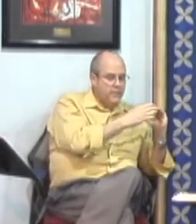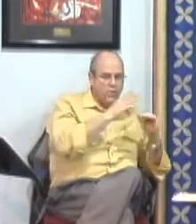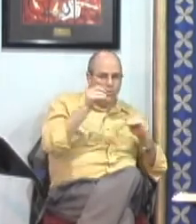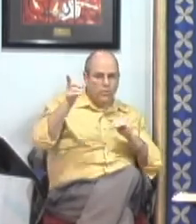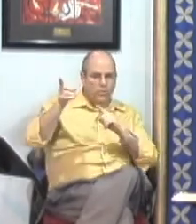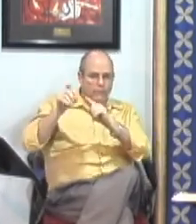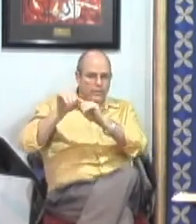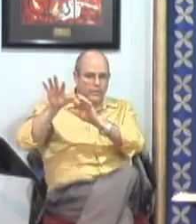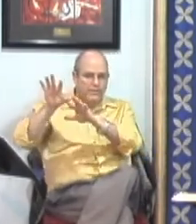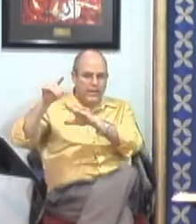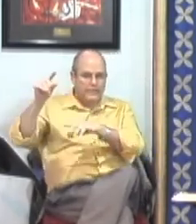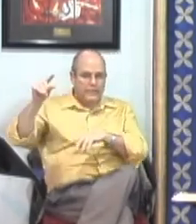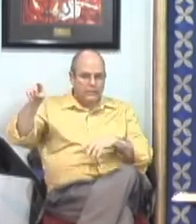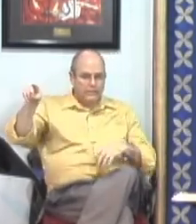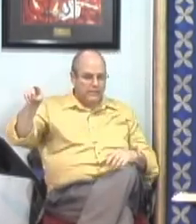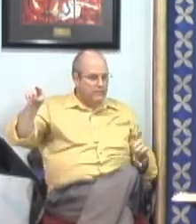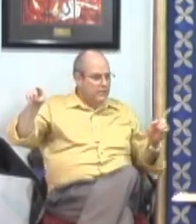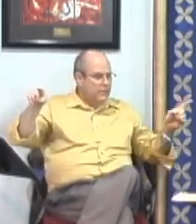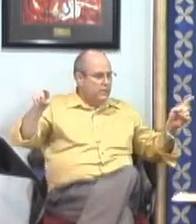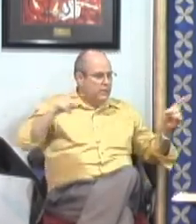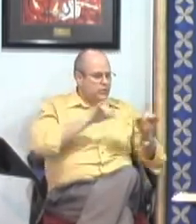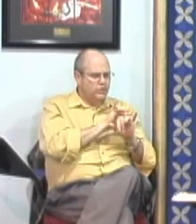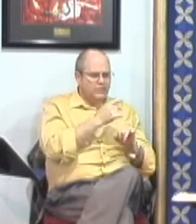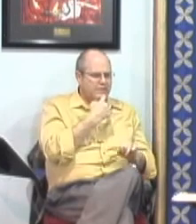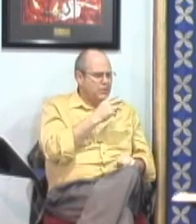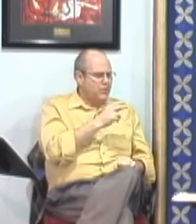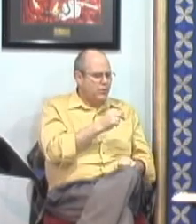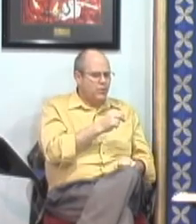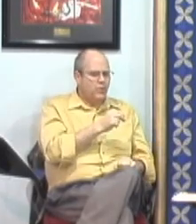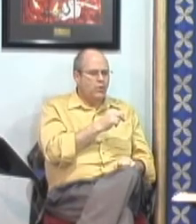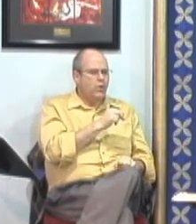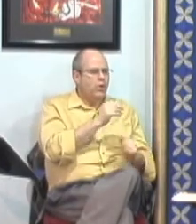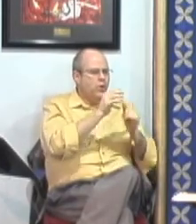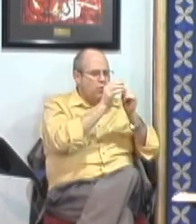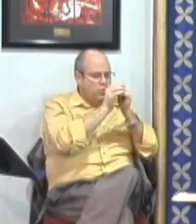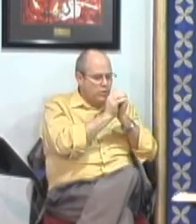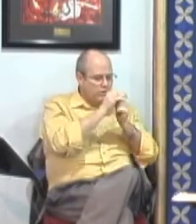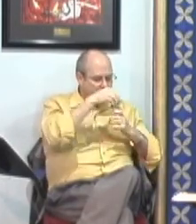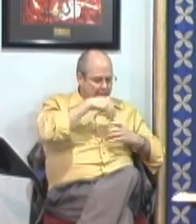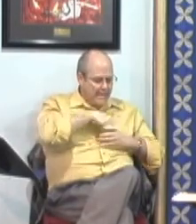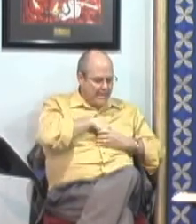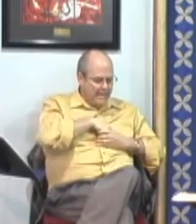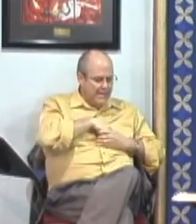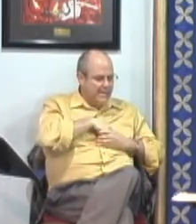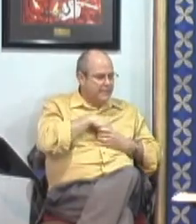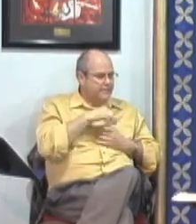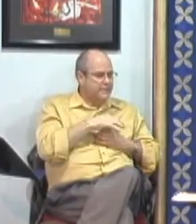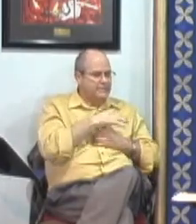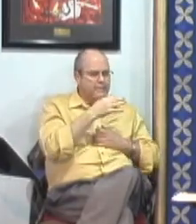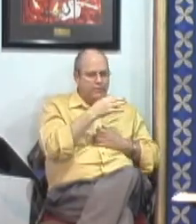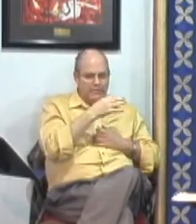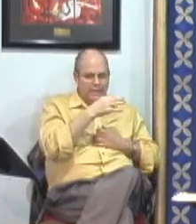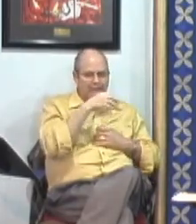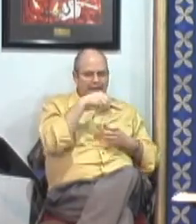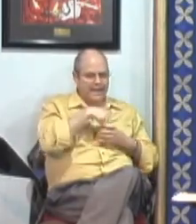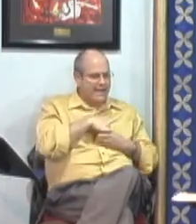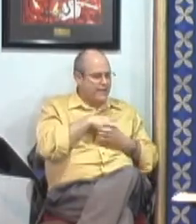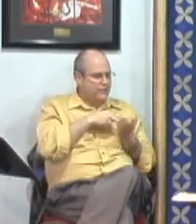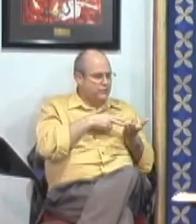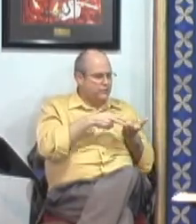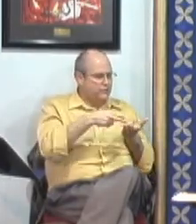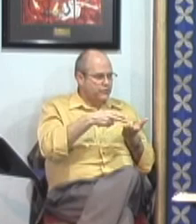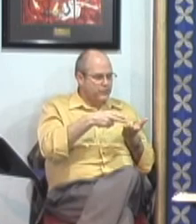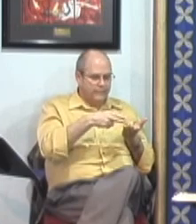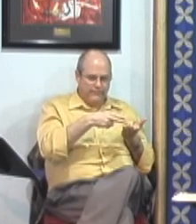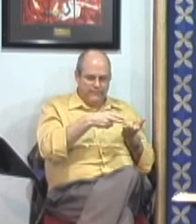in Mount Gerizim? And Yeshua says, no, worship in the Spirit and in truth. You see the play on